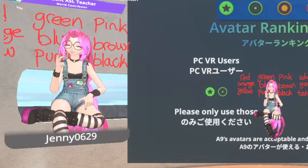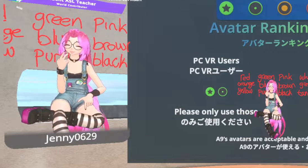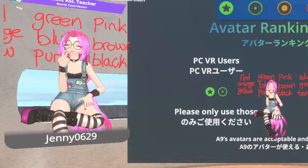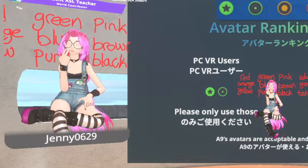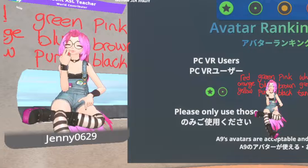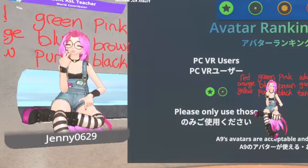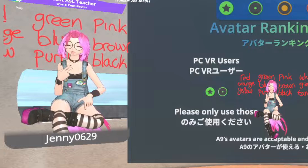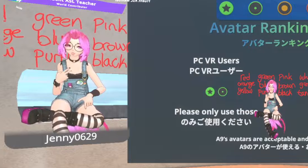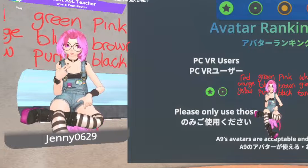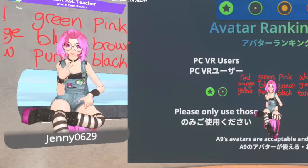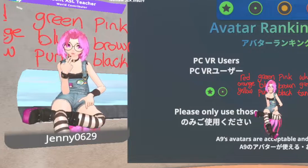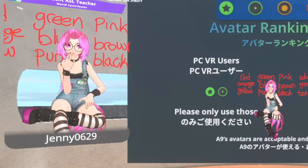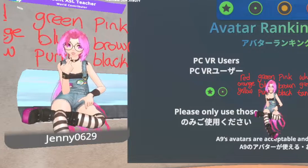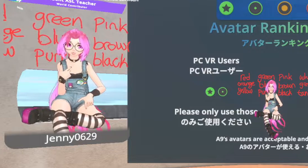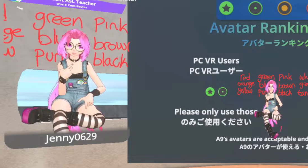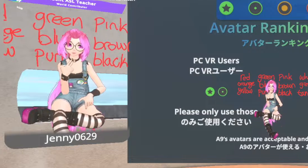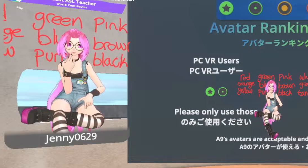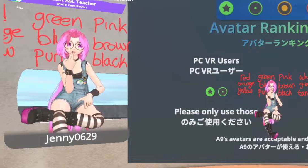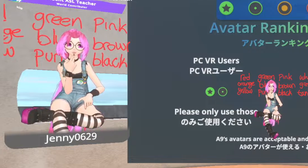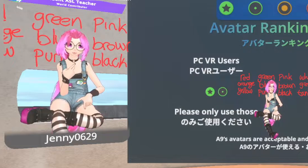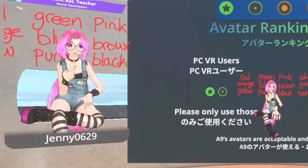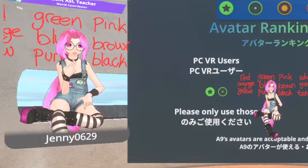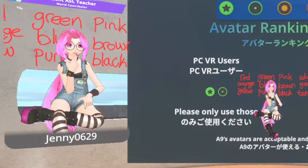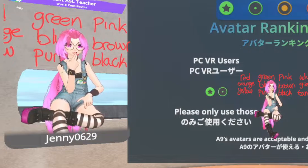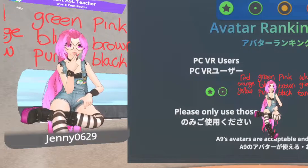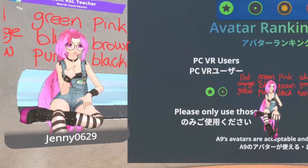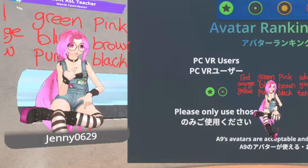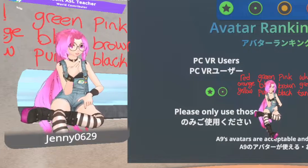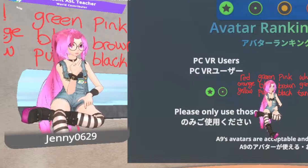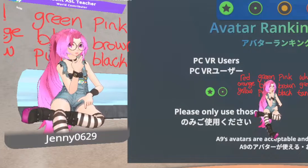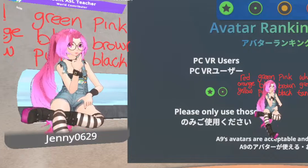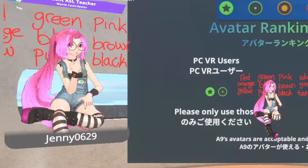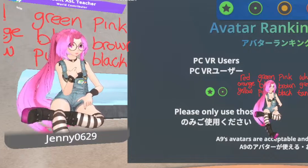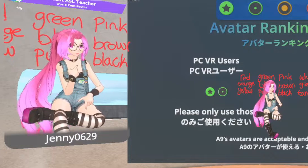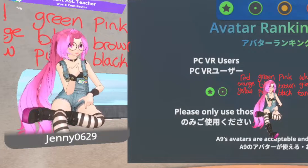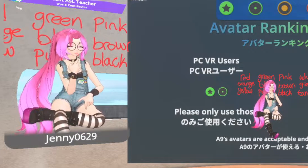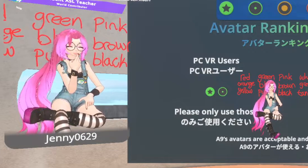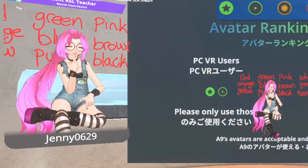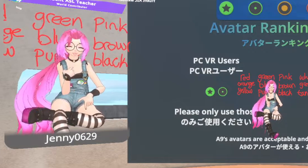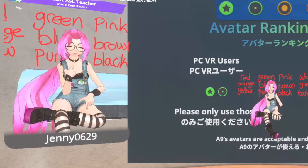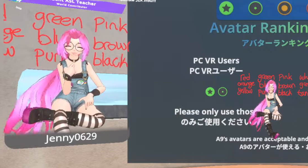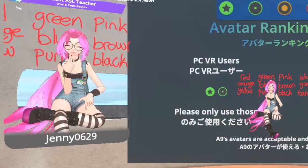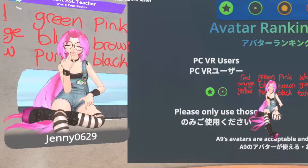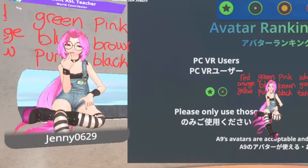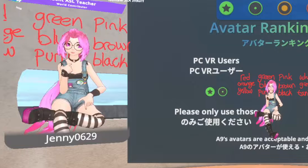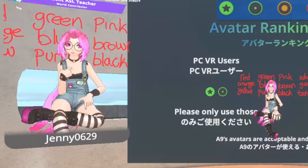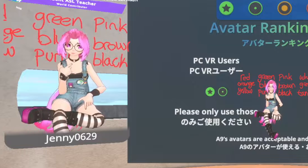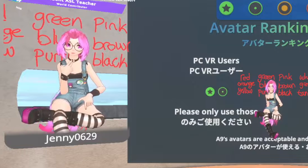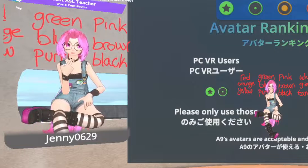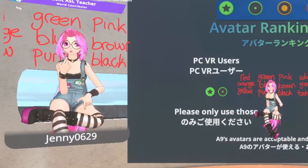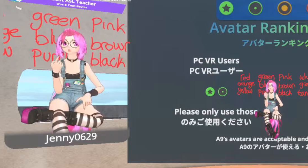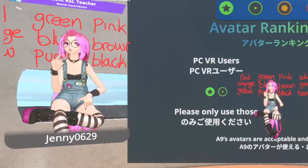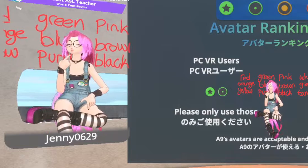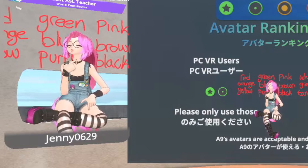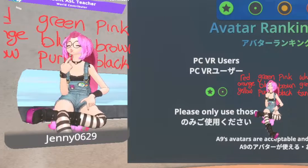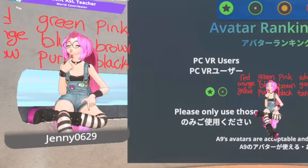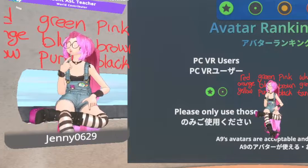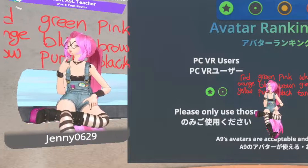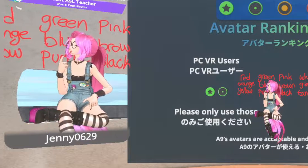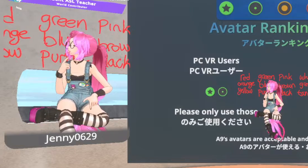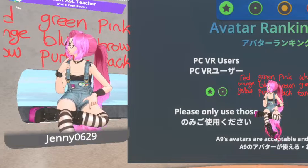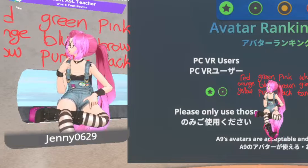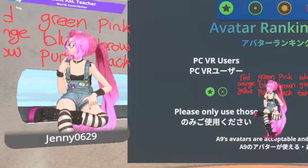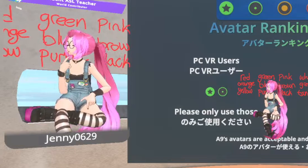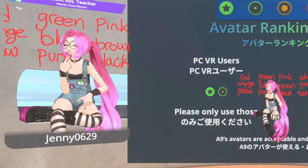hand and go down, just like how we signed red. Yeah. Pink. Remember,